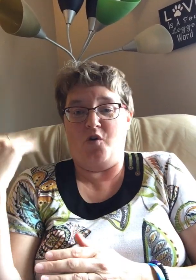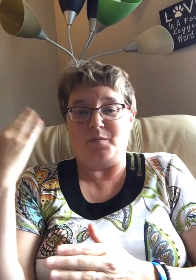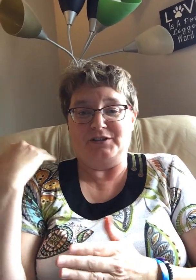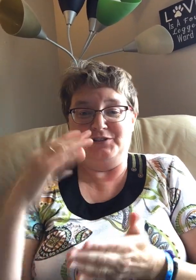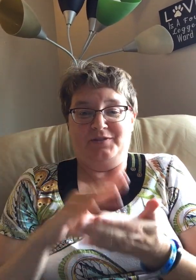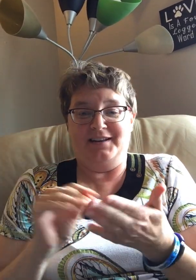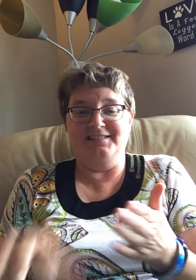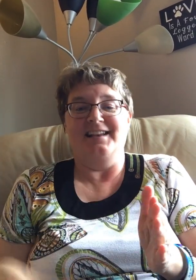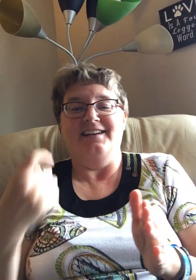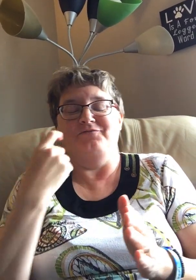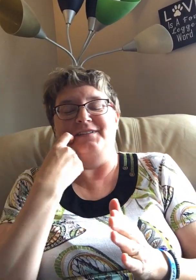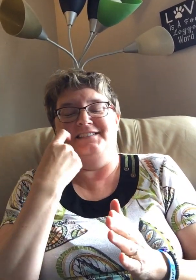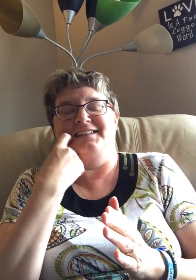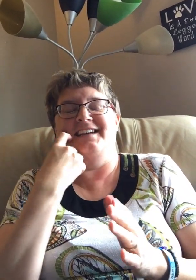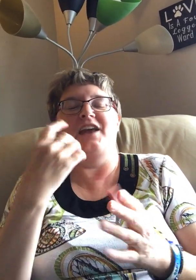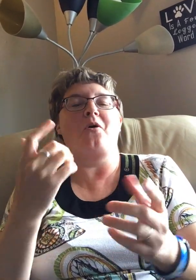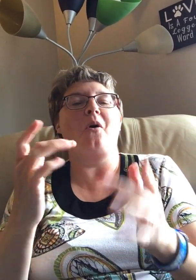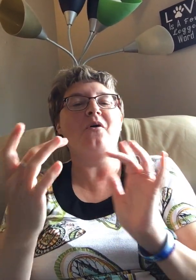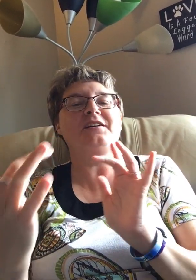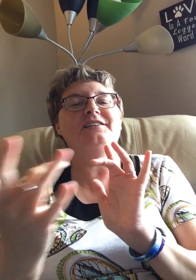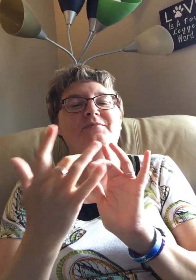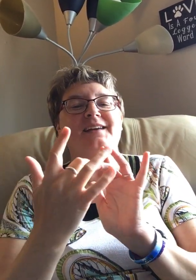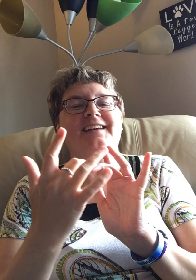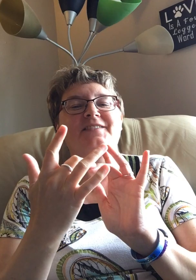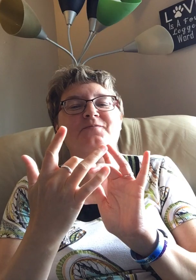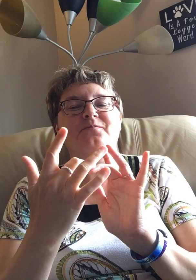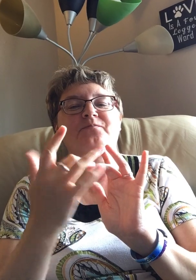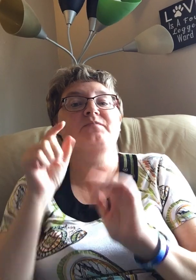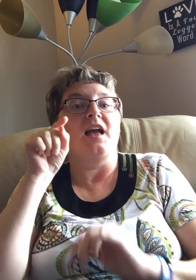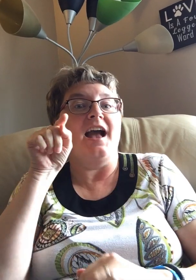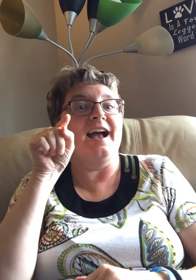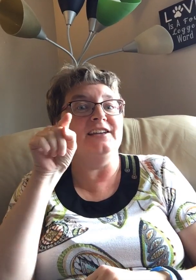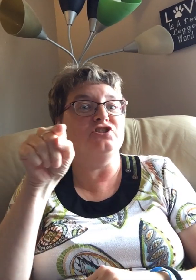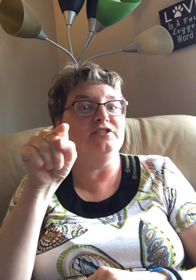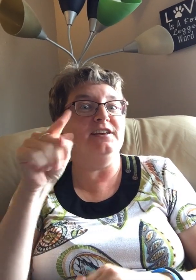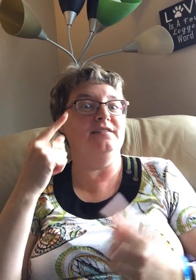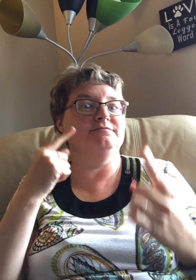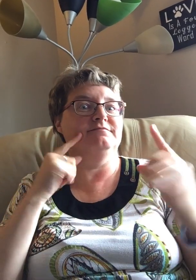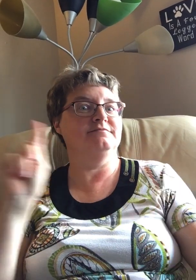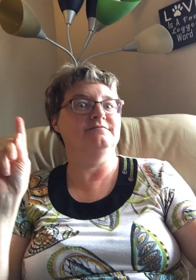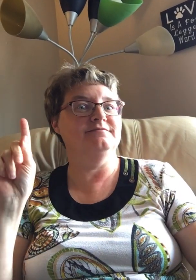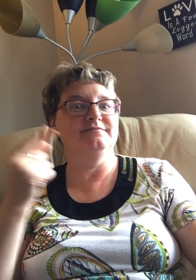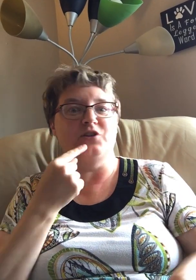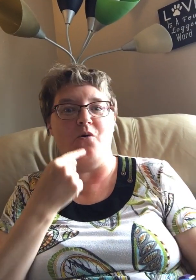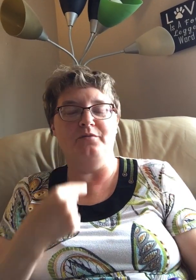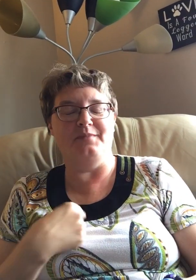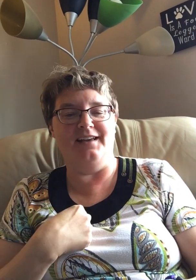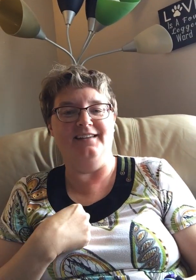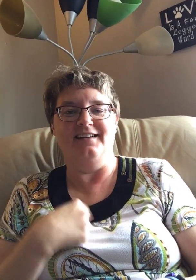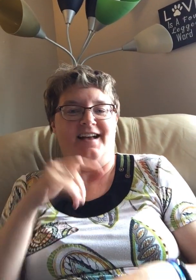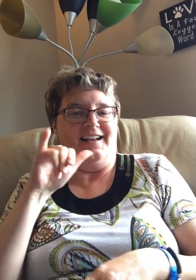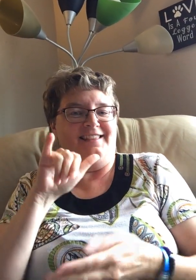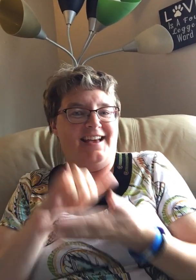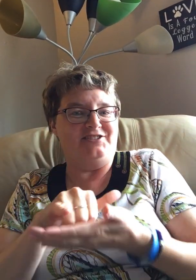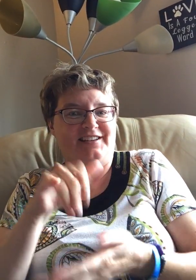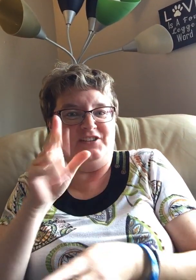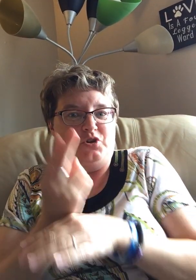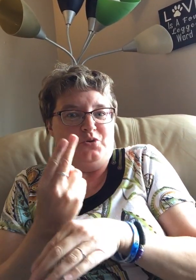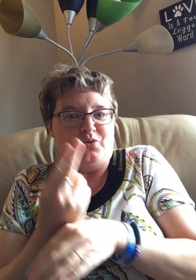former students recently got a hold of me and she told me that she